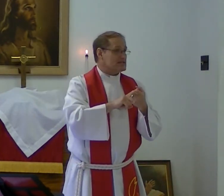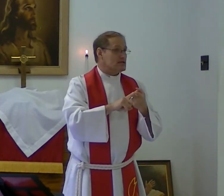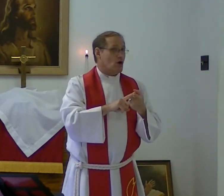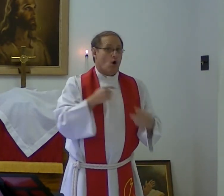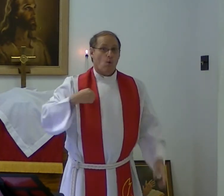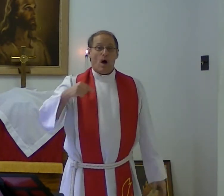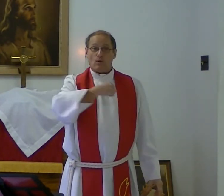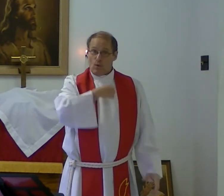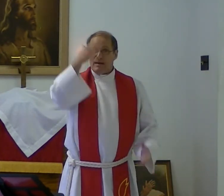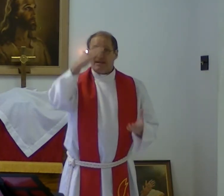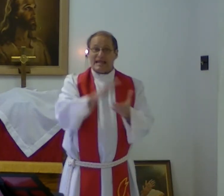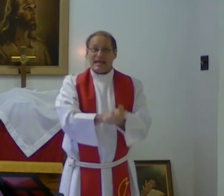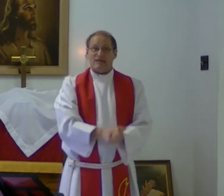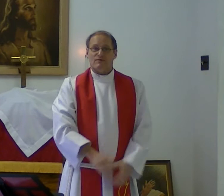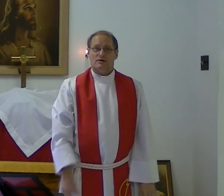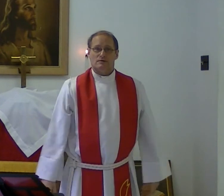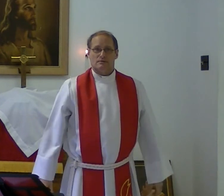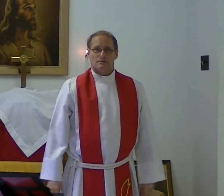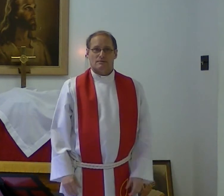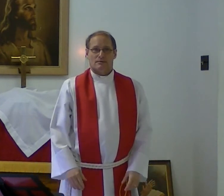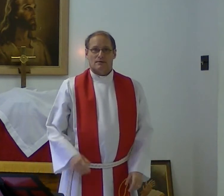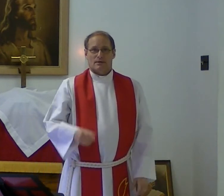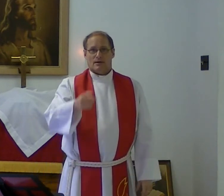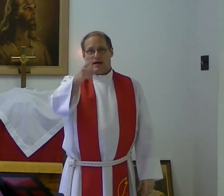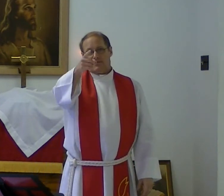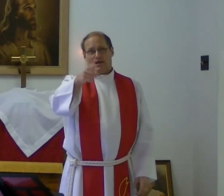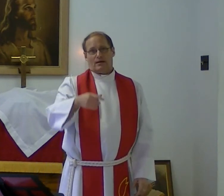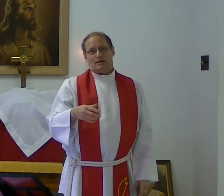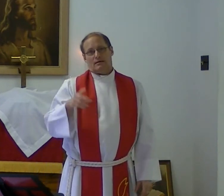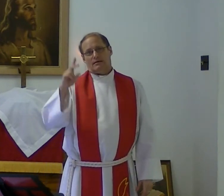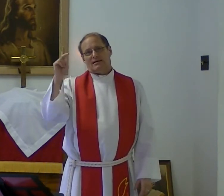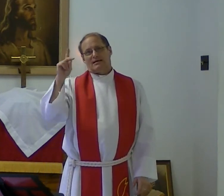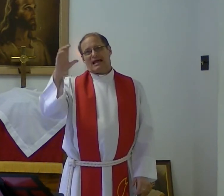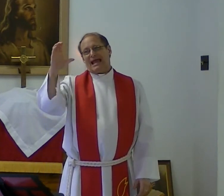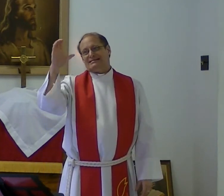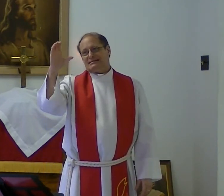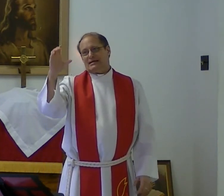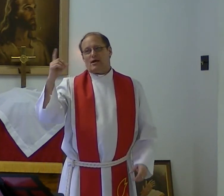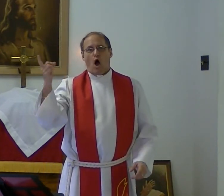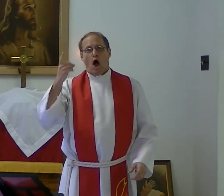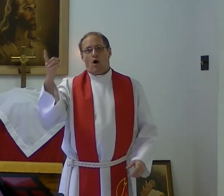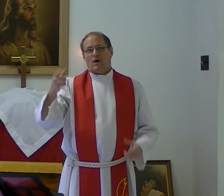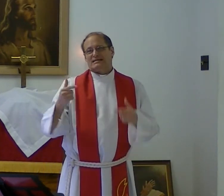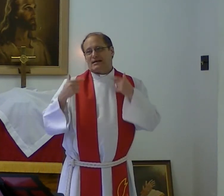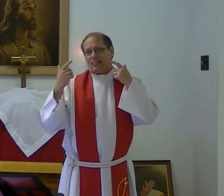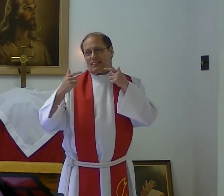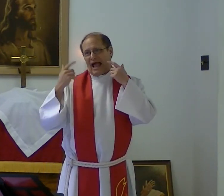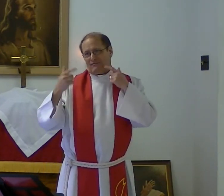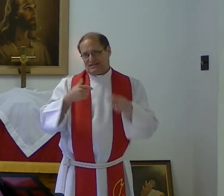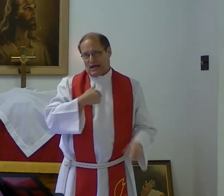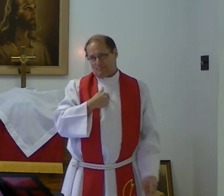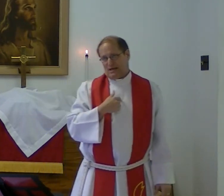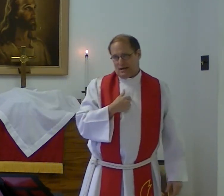what we believe. And then Casey always laughs at me